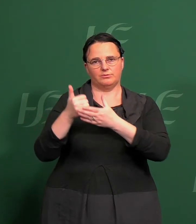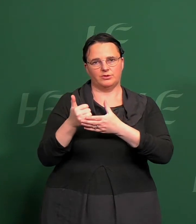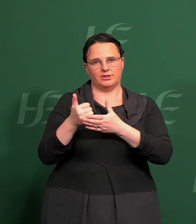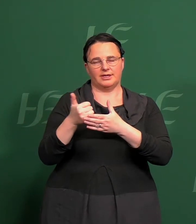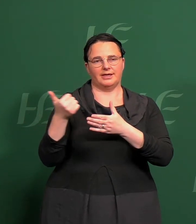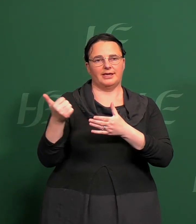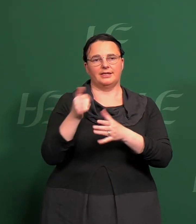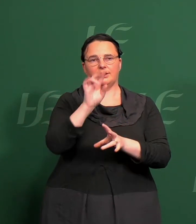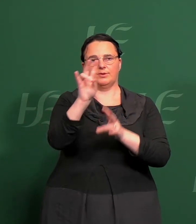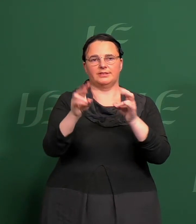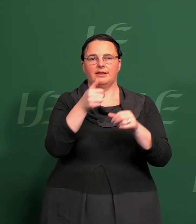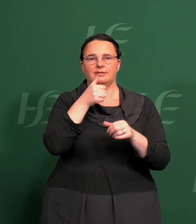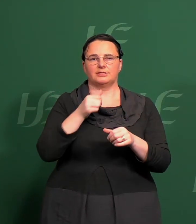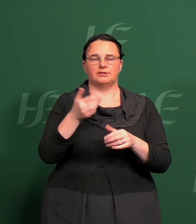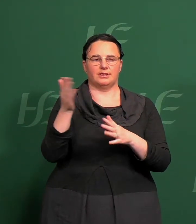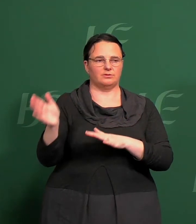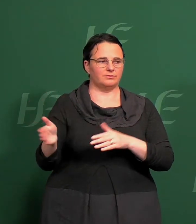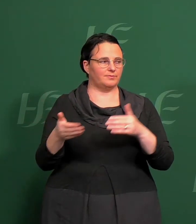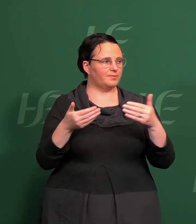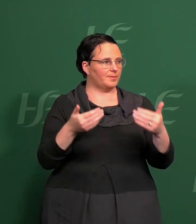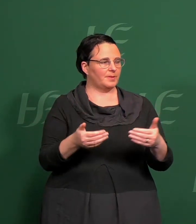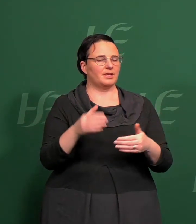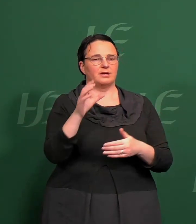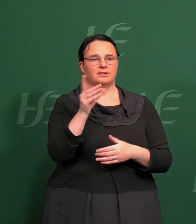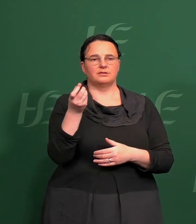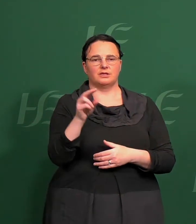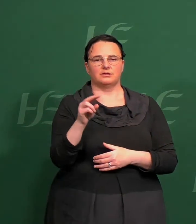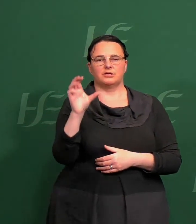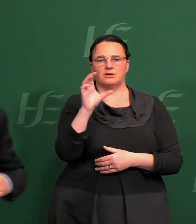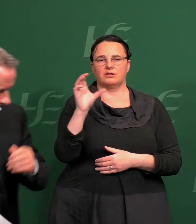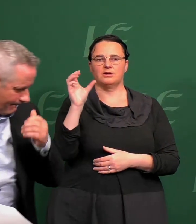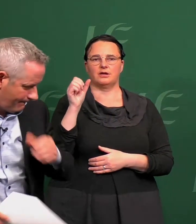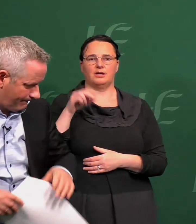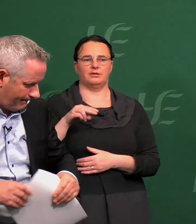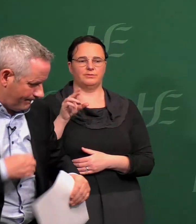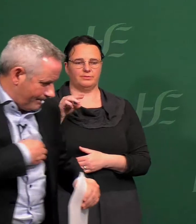answer questions later. I'll pass you across to Dr. Colm Henry.